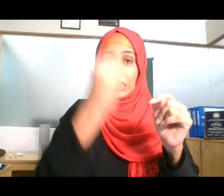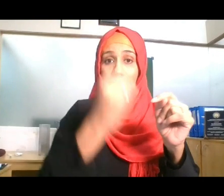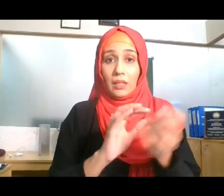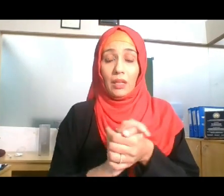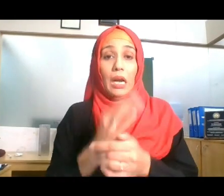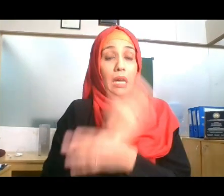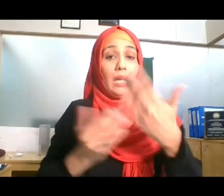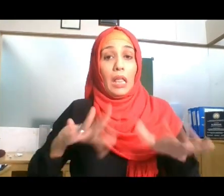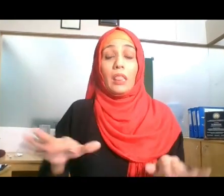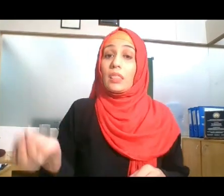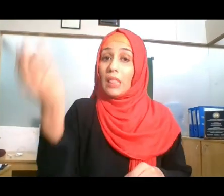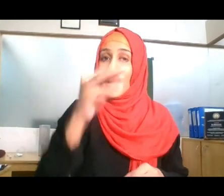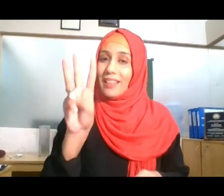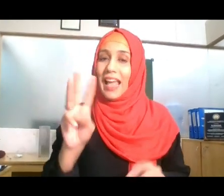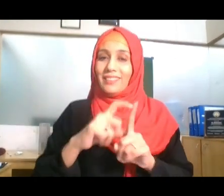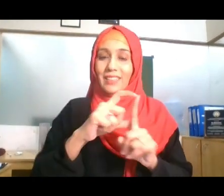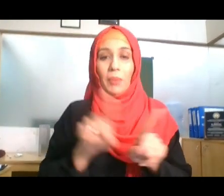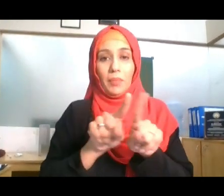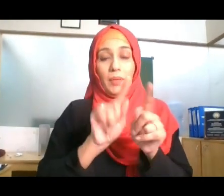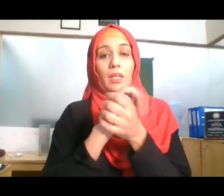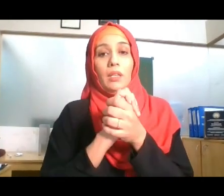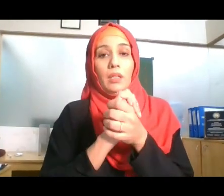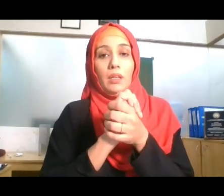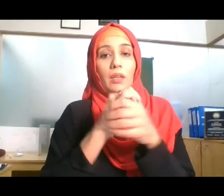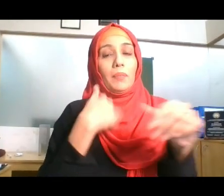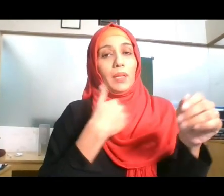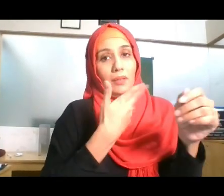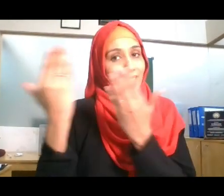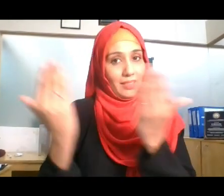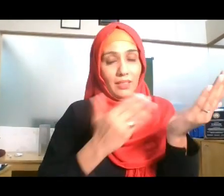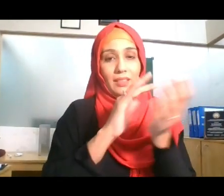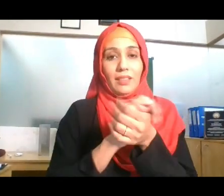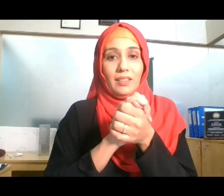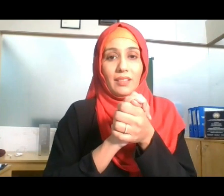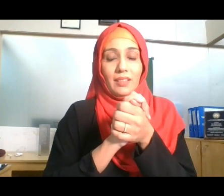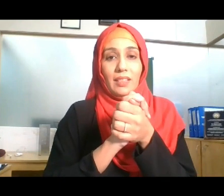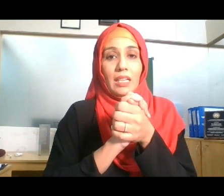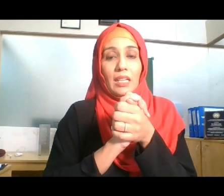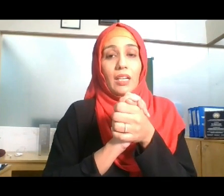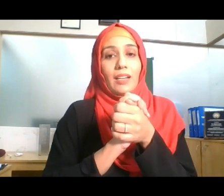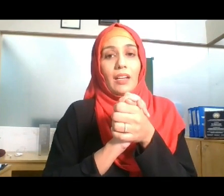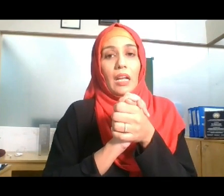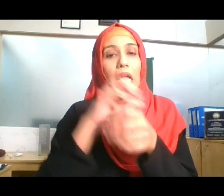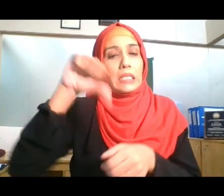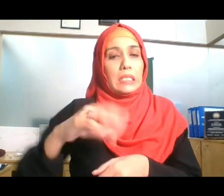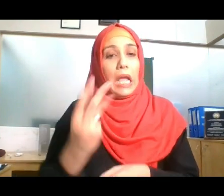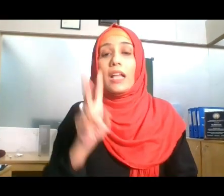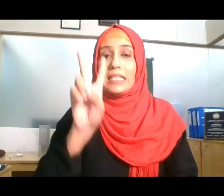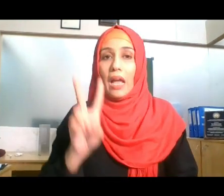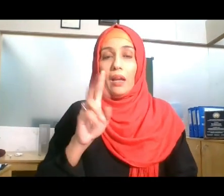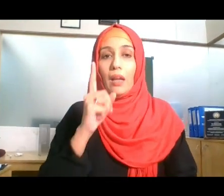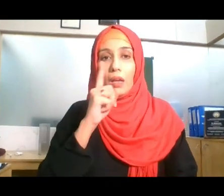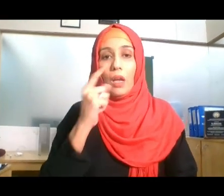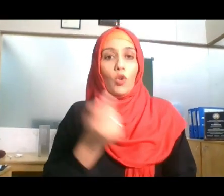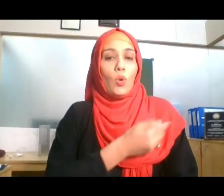persons with disabilities. So next, I'd like to invite our second last speaker, Dr. Amina Zia.